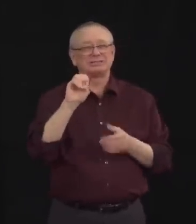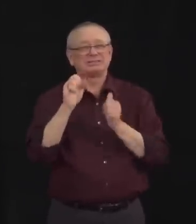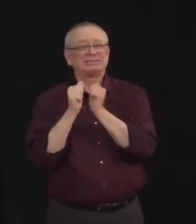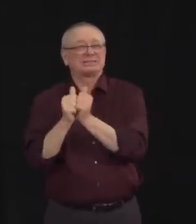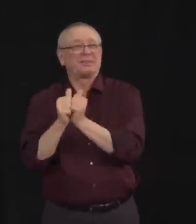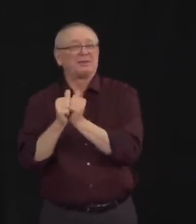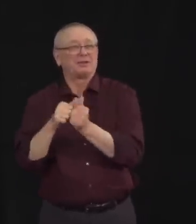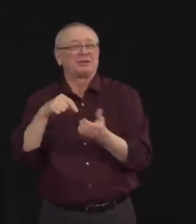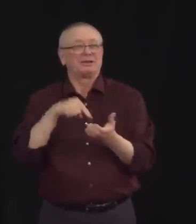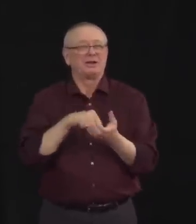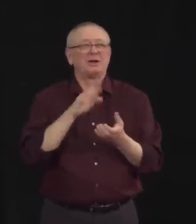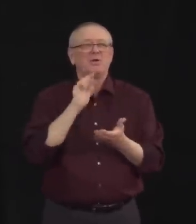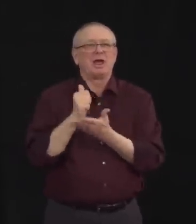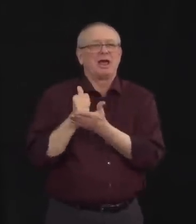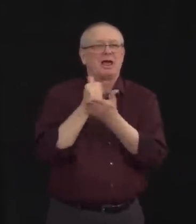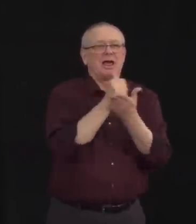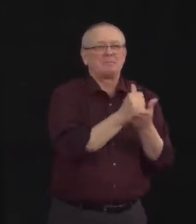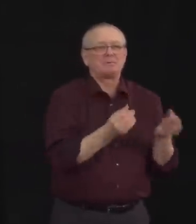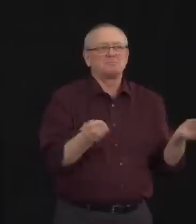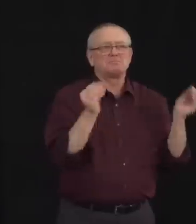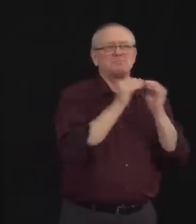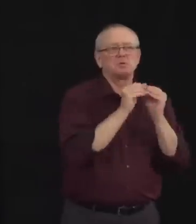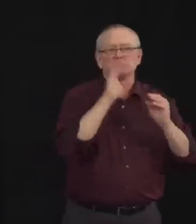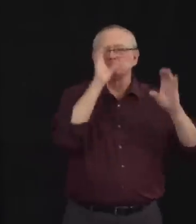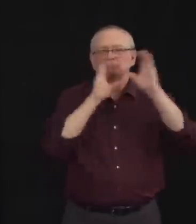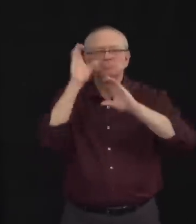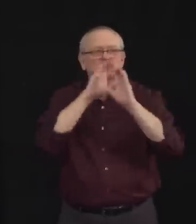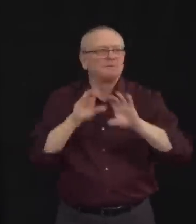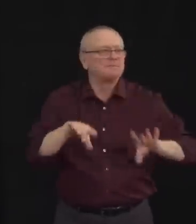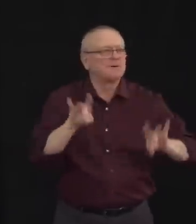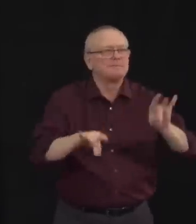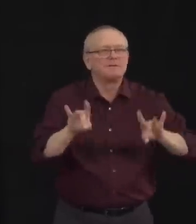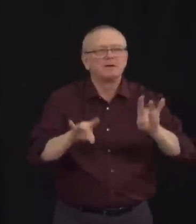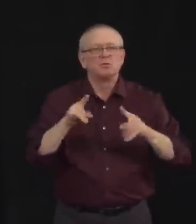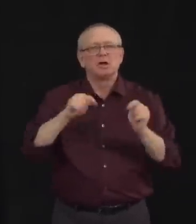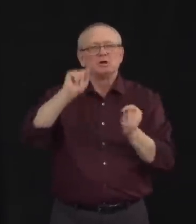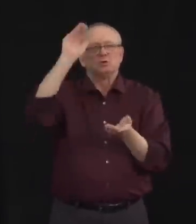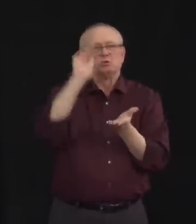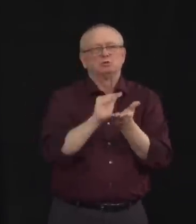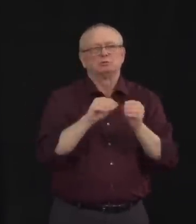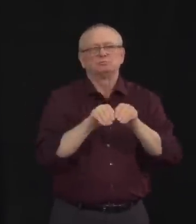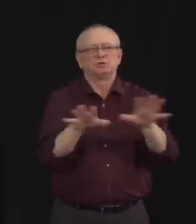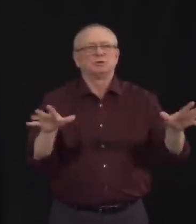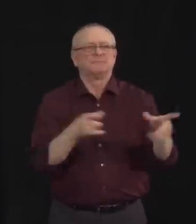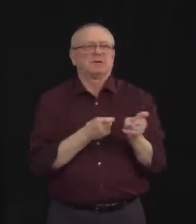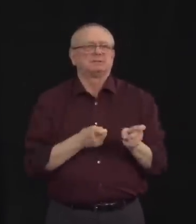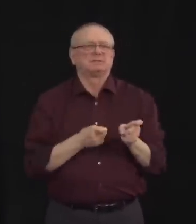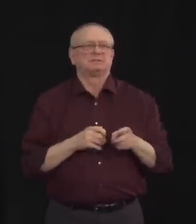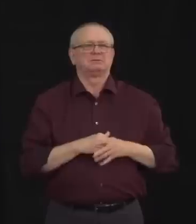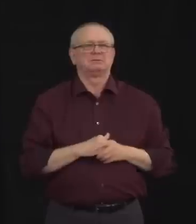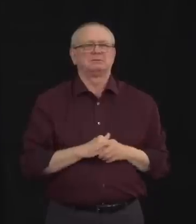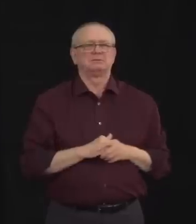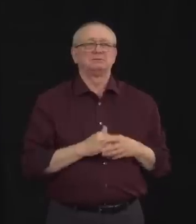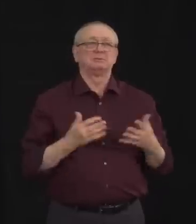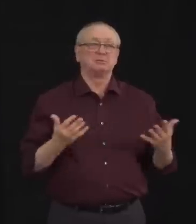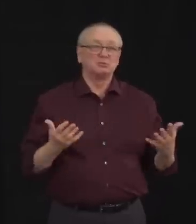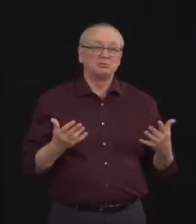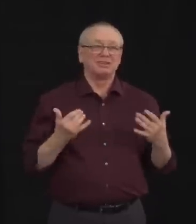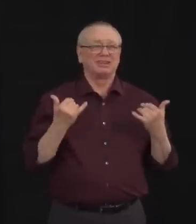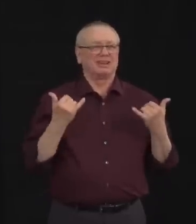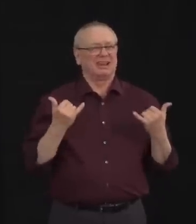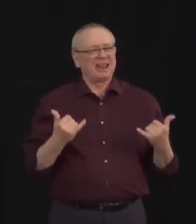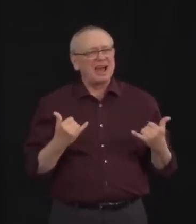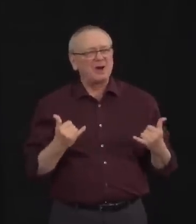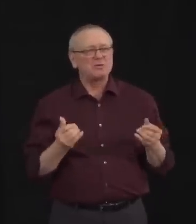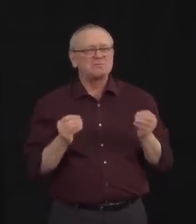further spread of the virus from confirmed cases. Today, we are further reinforcing our ability to detect new cases